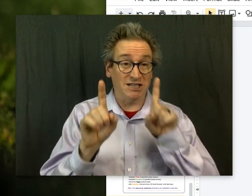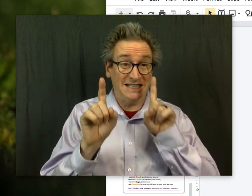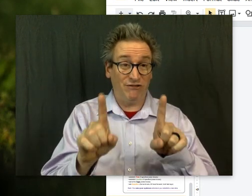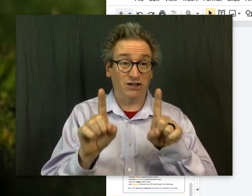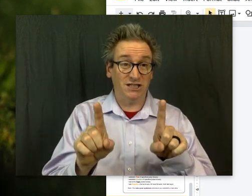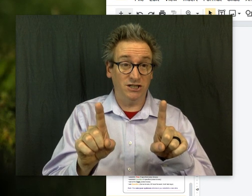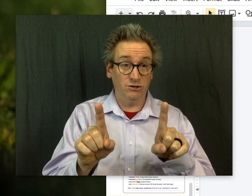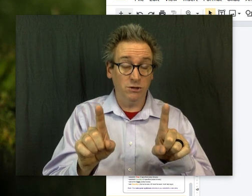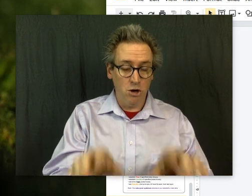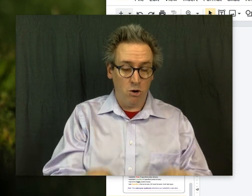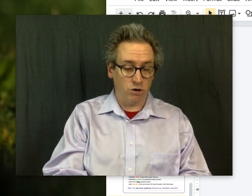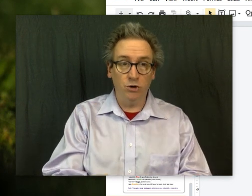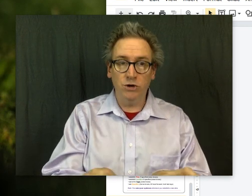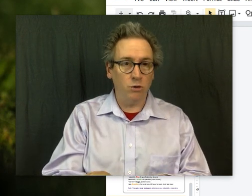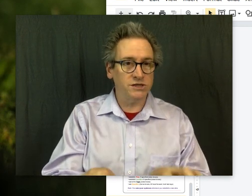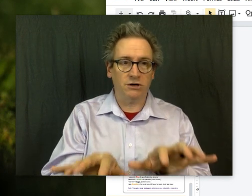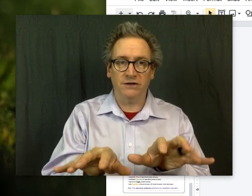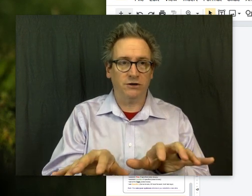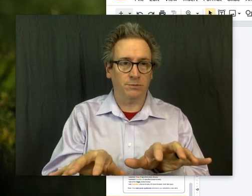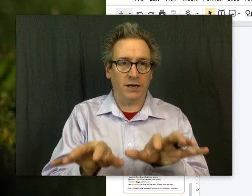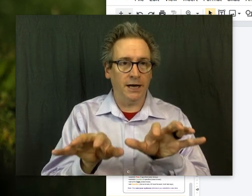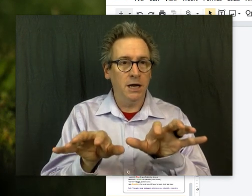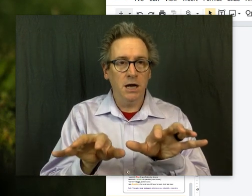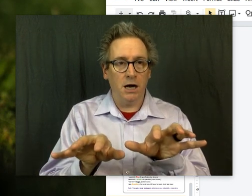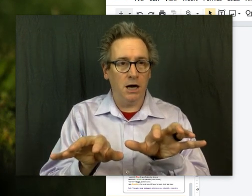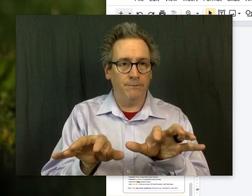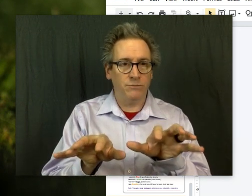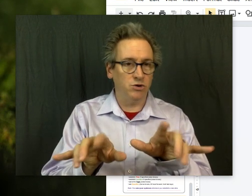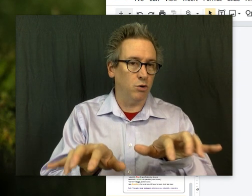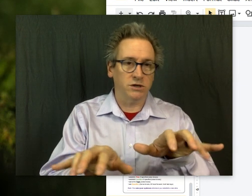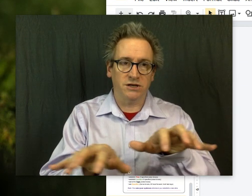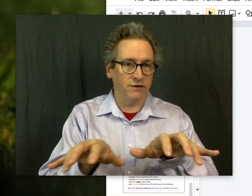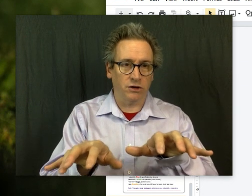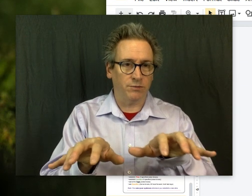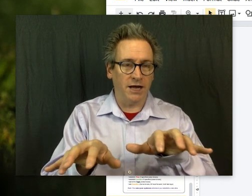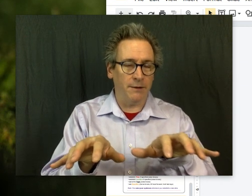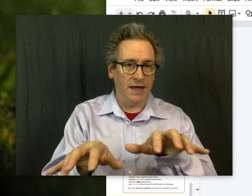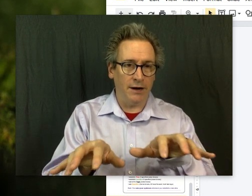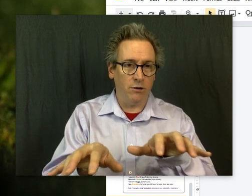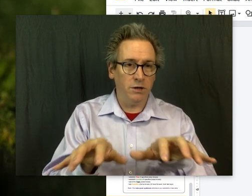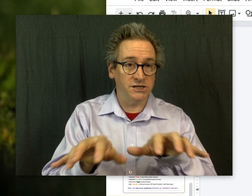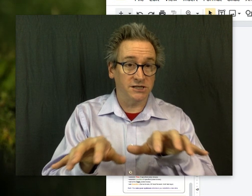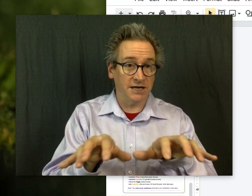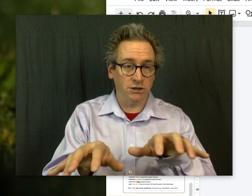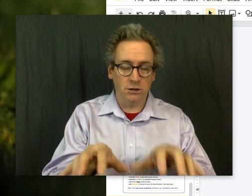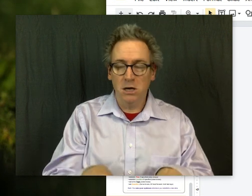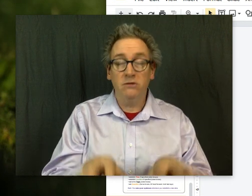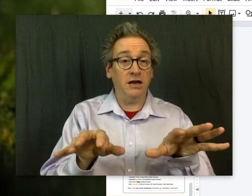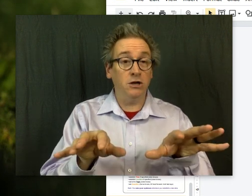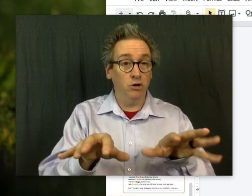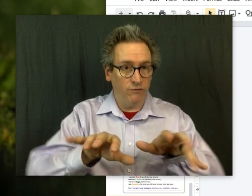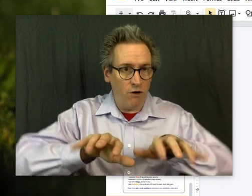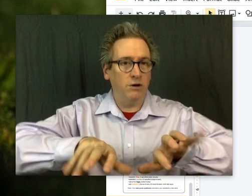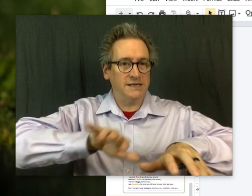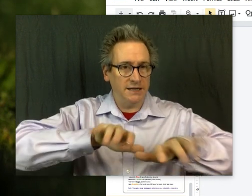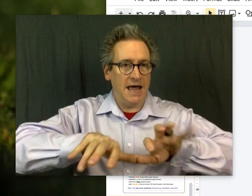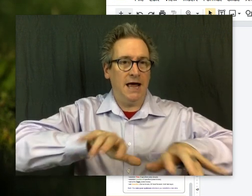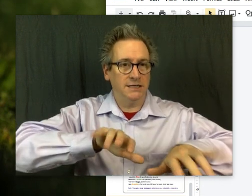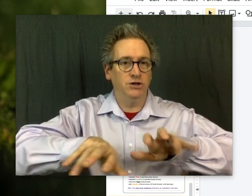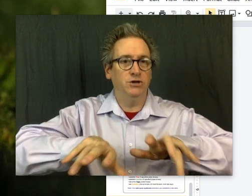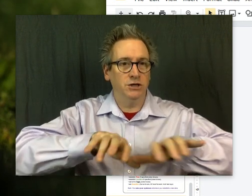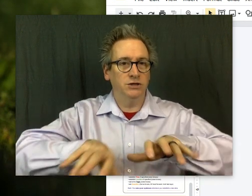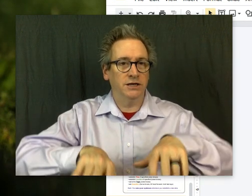that are difficult to do, or 2 notes that are difficult to play, 2 chords that are difficult to play on a piano in succession, that you focus